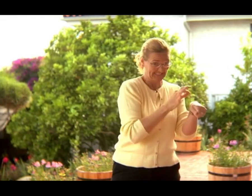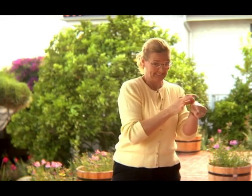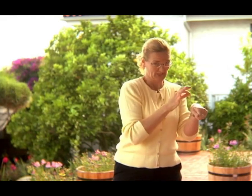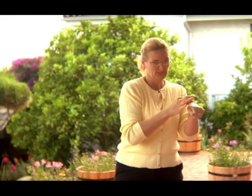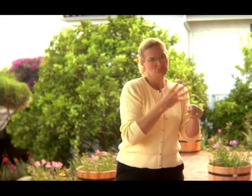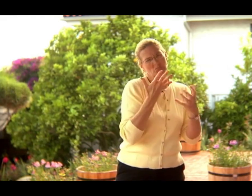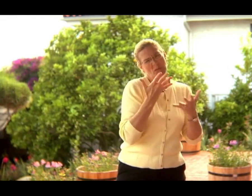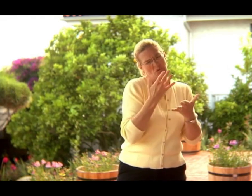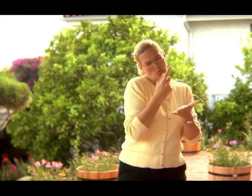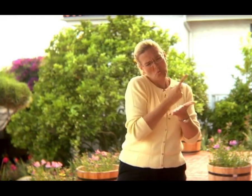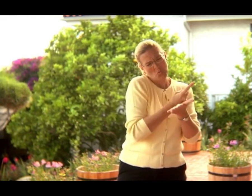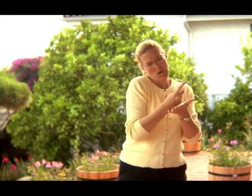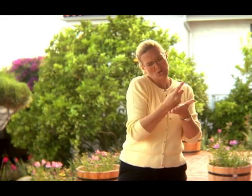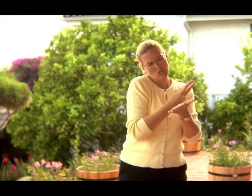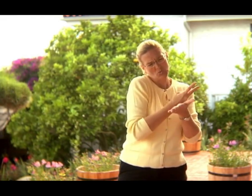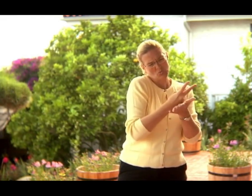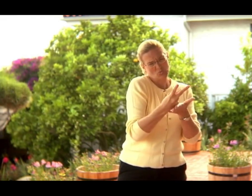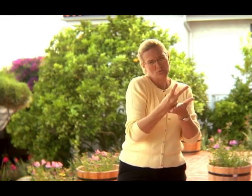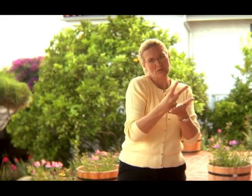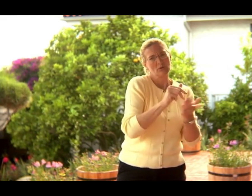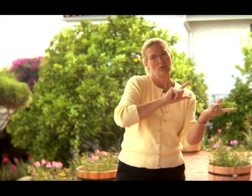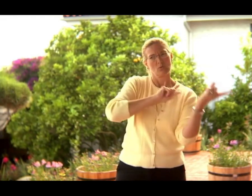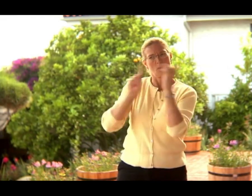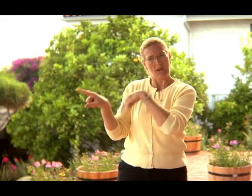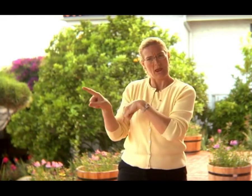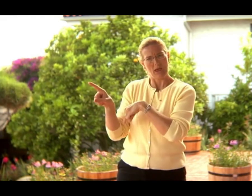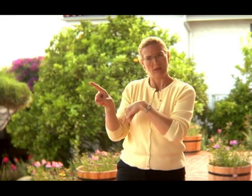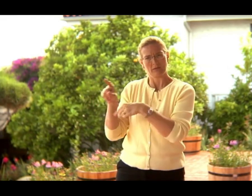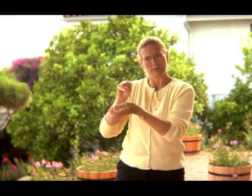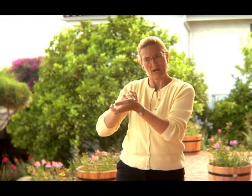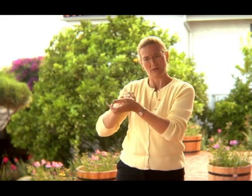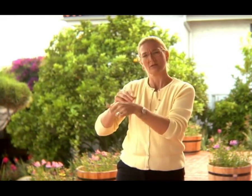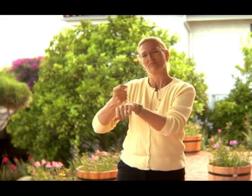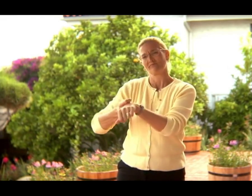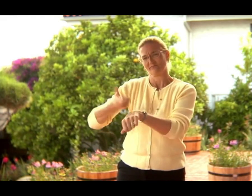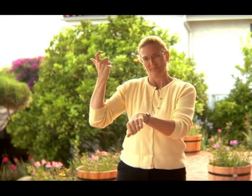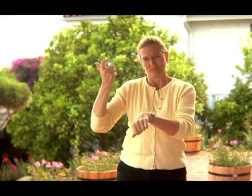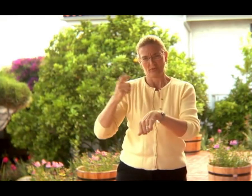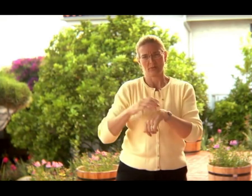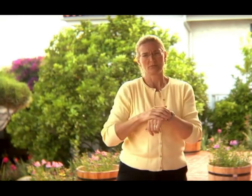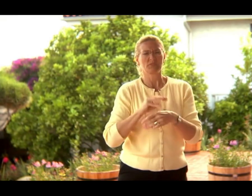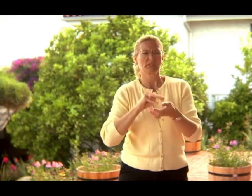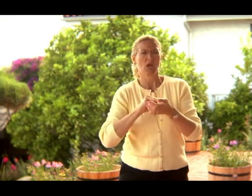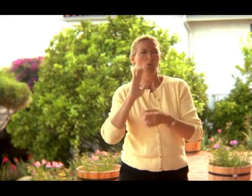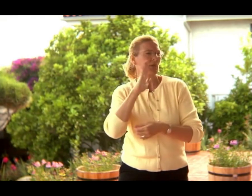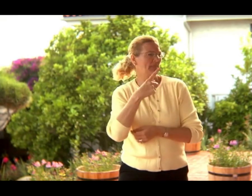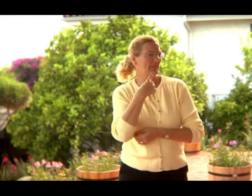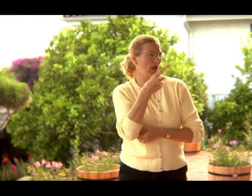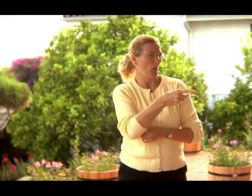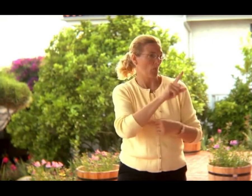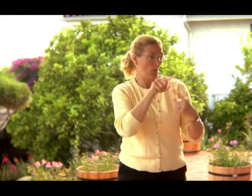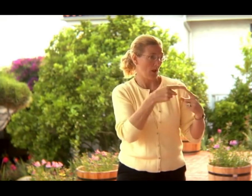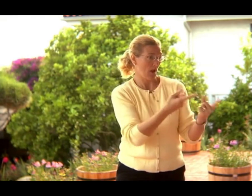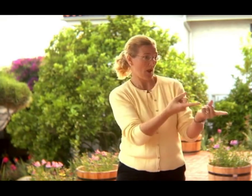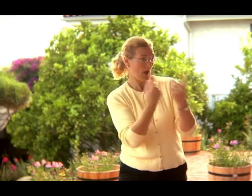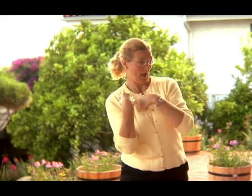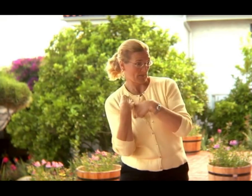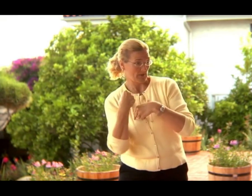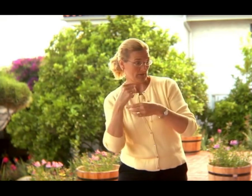If you have stitches, you need to go back to the doctor in 1 or 2 weeks to get the stitches removed. Your doctor will tell you when to return to